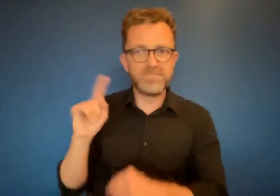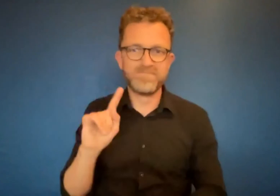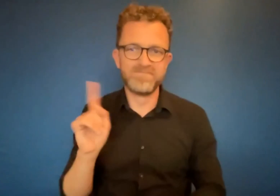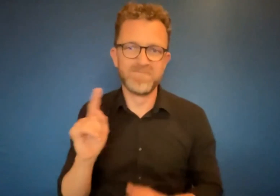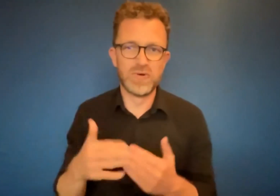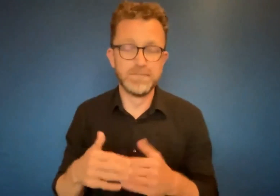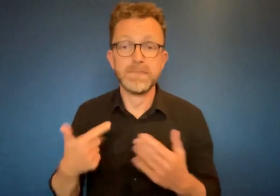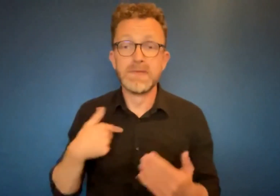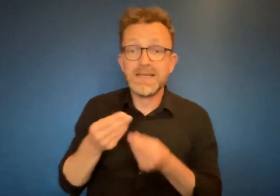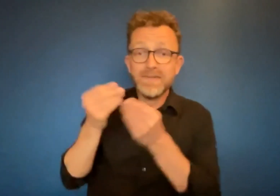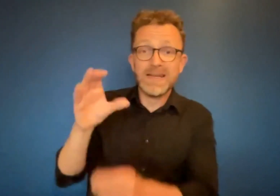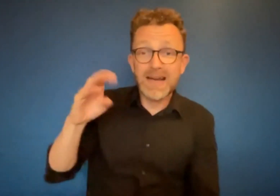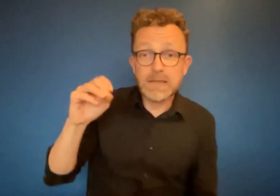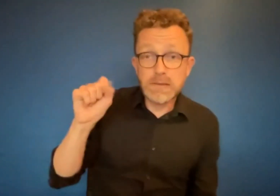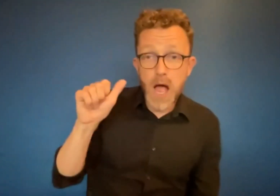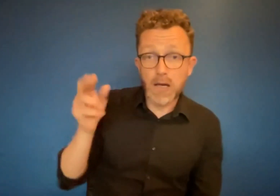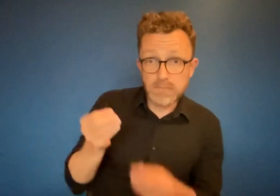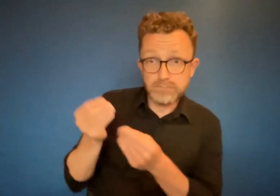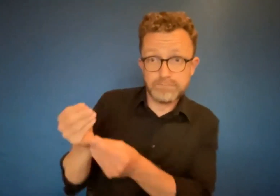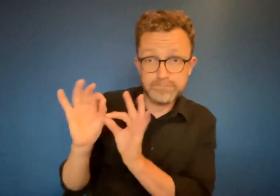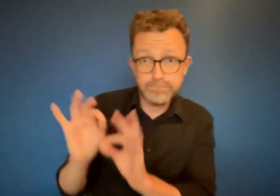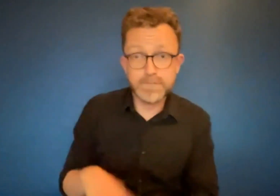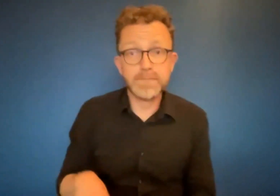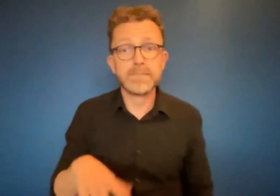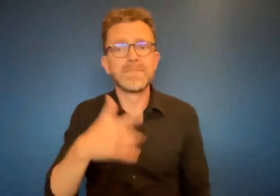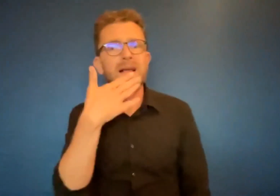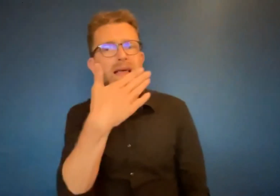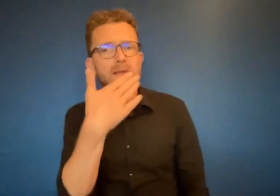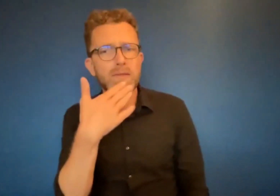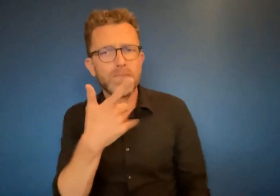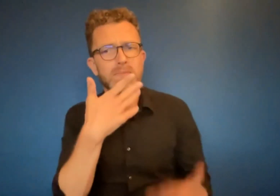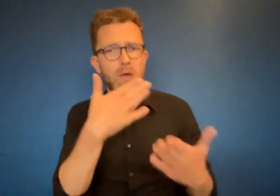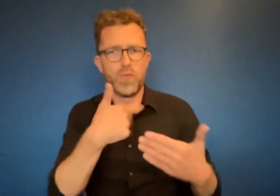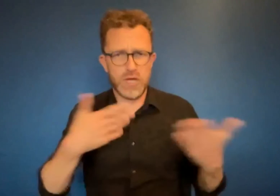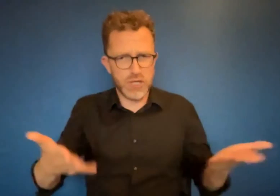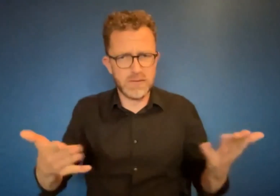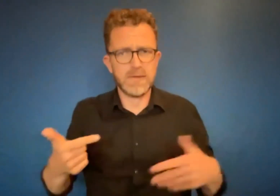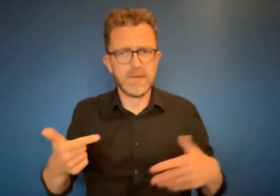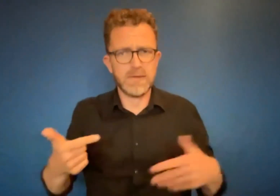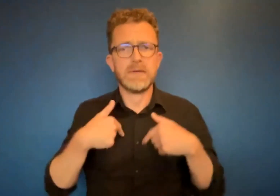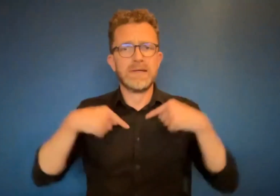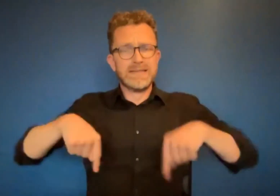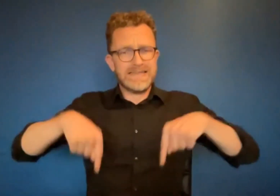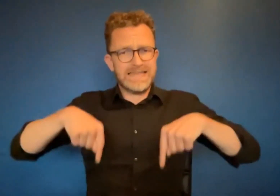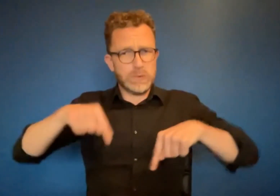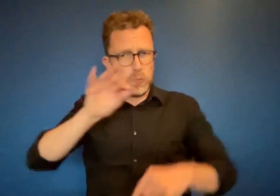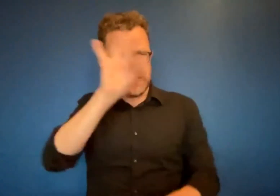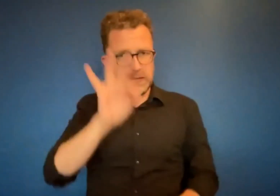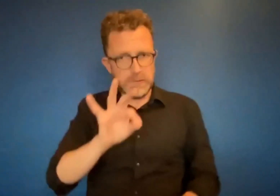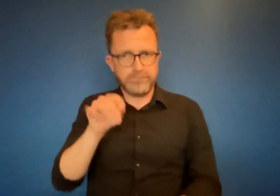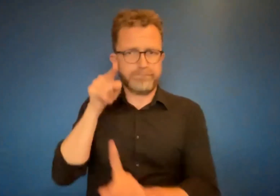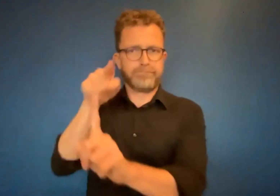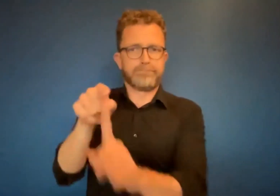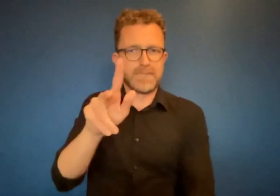here in front of everyone of us? How can you say